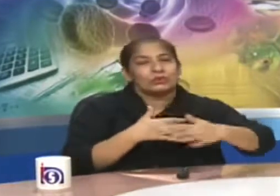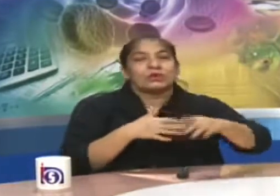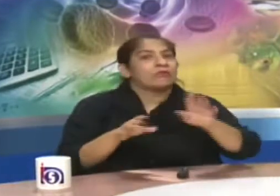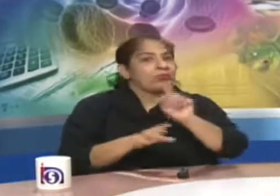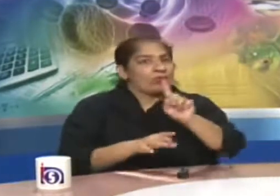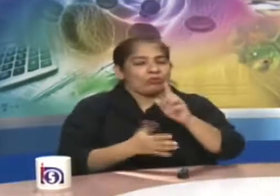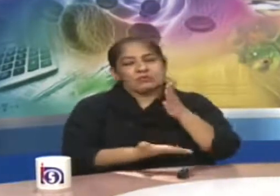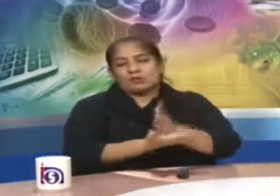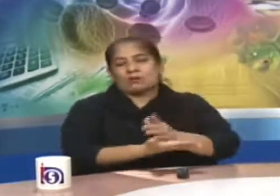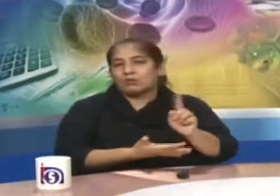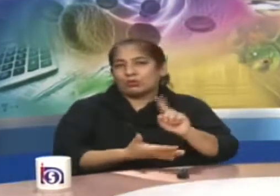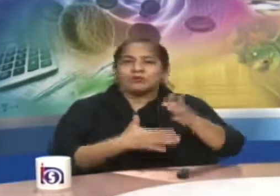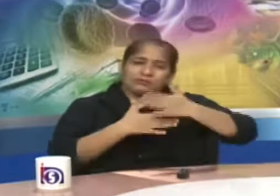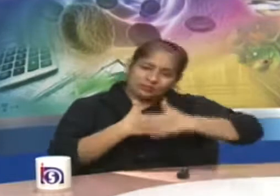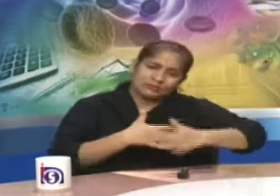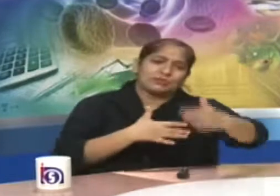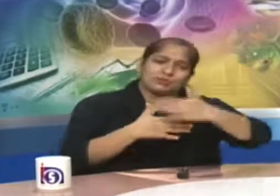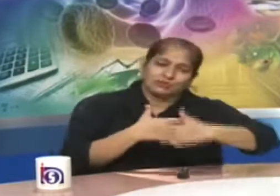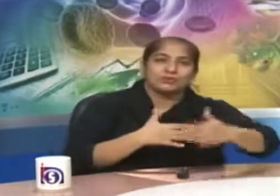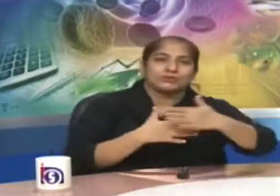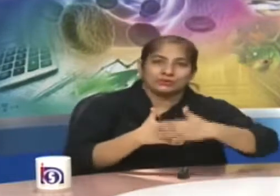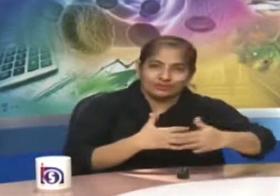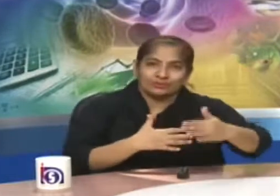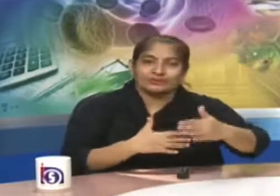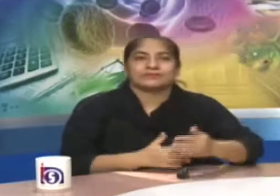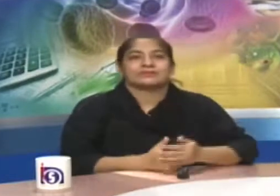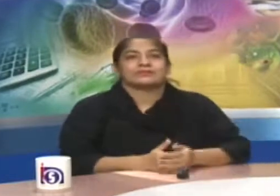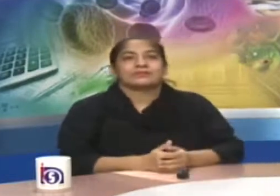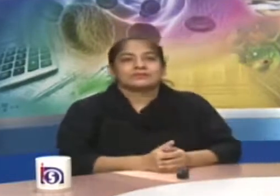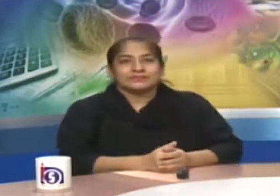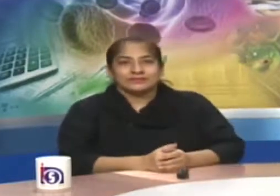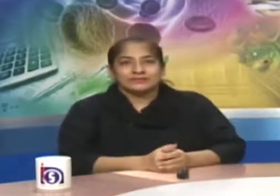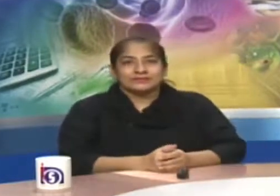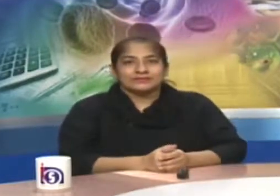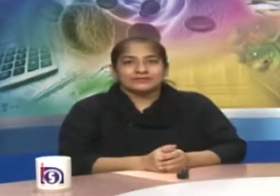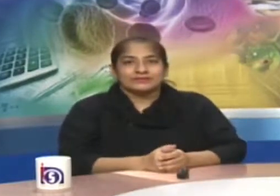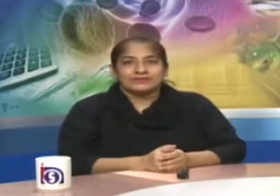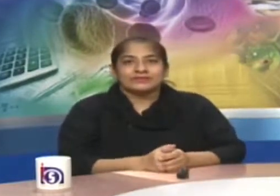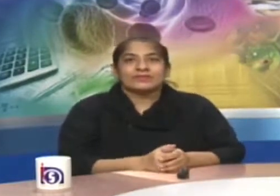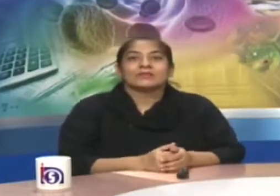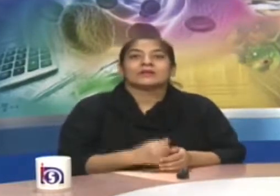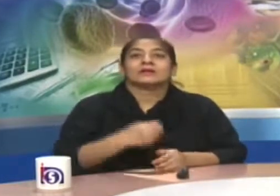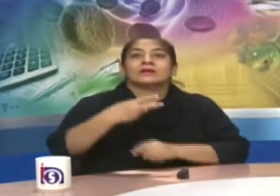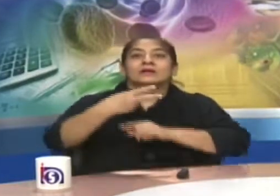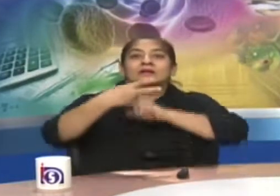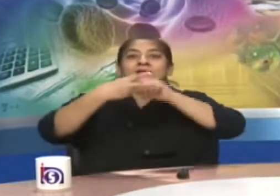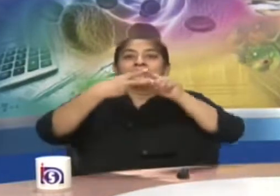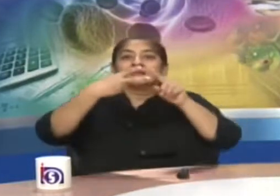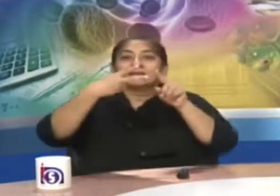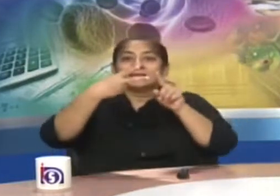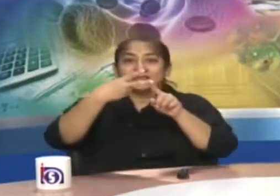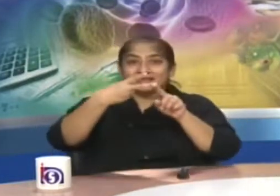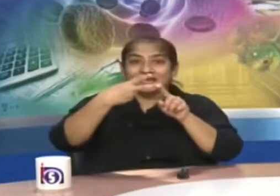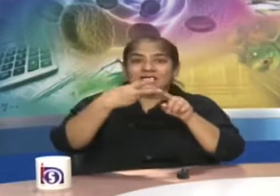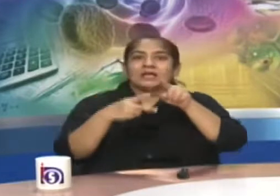It's a continuous process, not a one-time process. It's a continuous process.